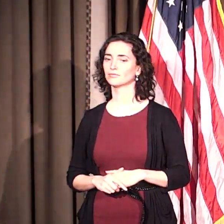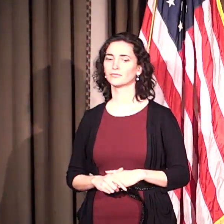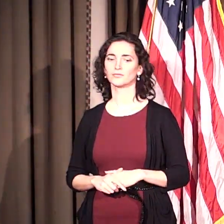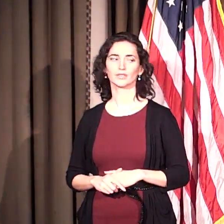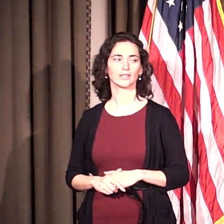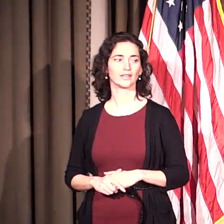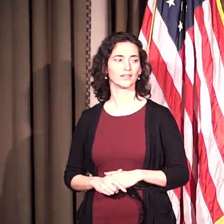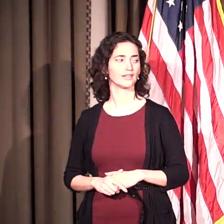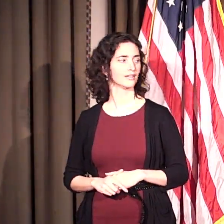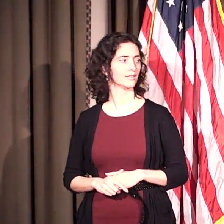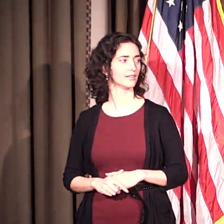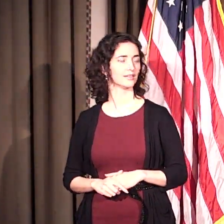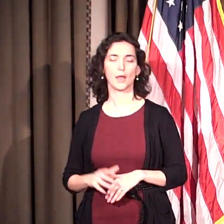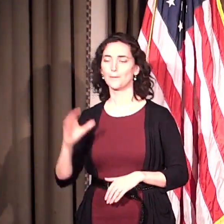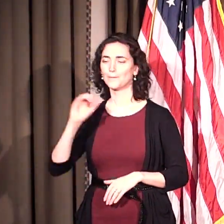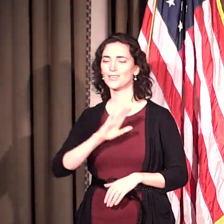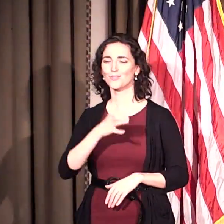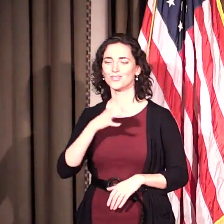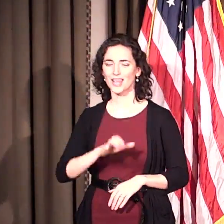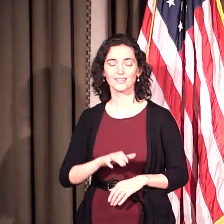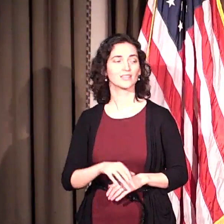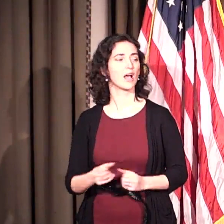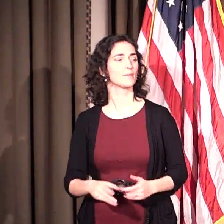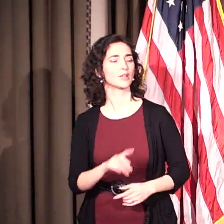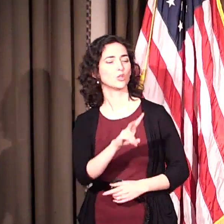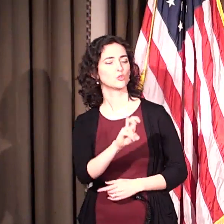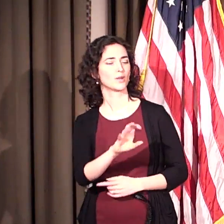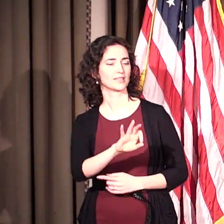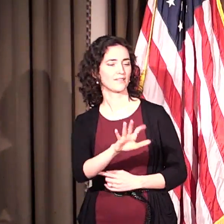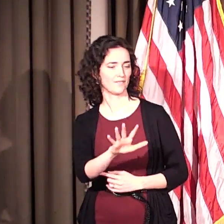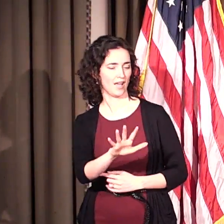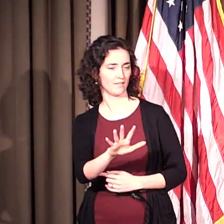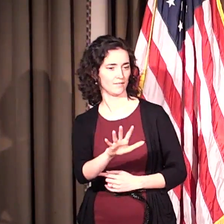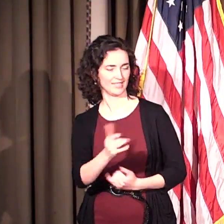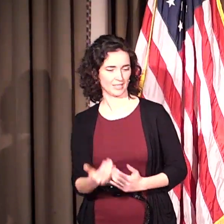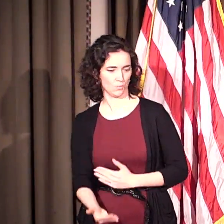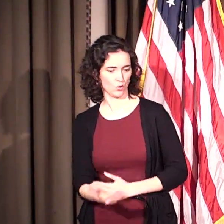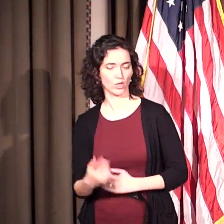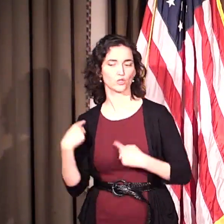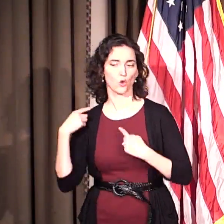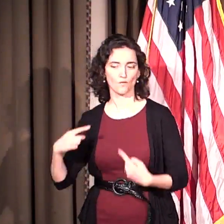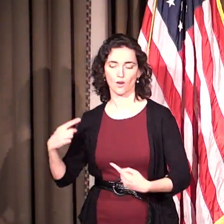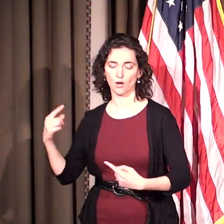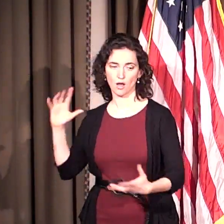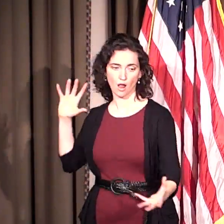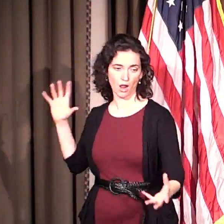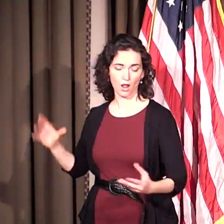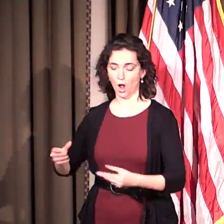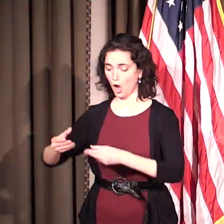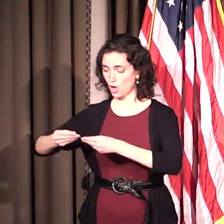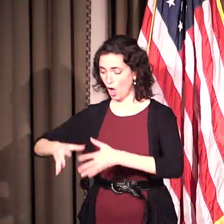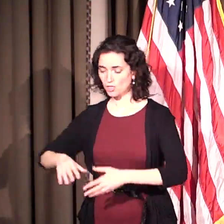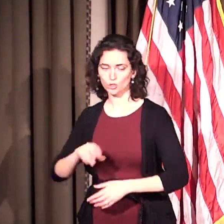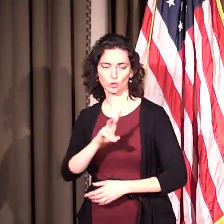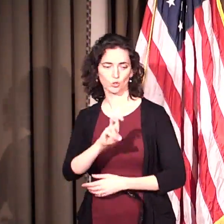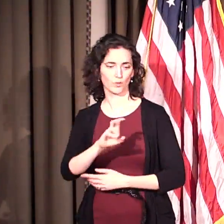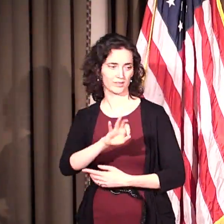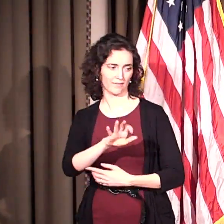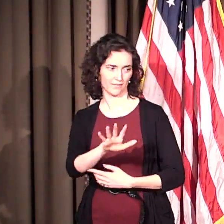You missed your opportunity to ask that a minute ago. It's 295 as of this morning, which, look,